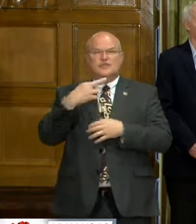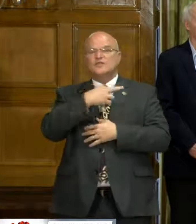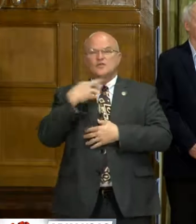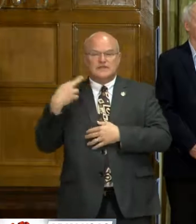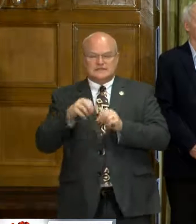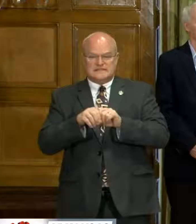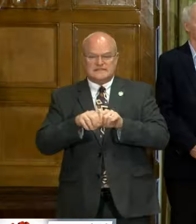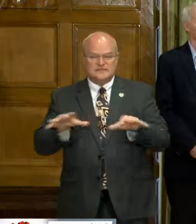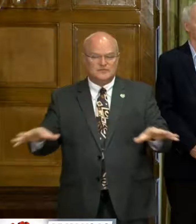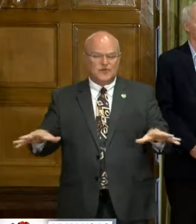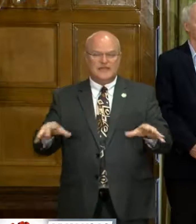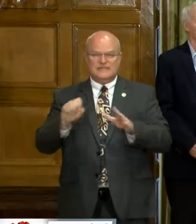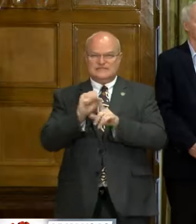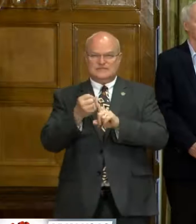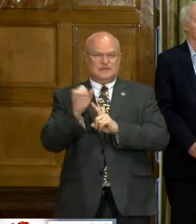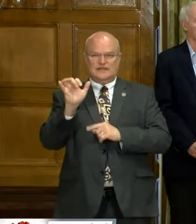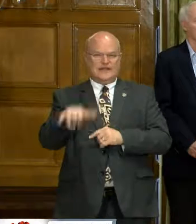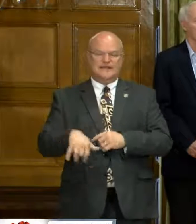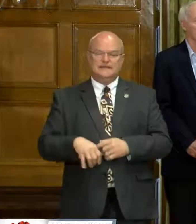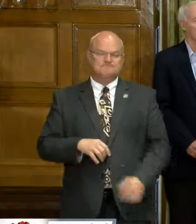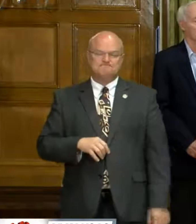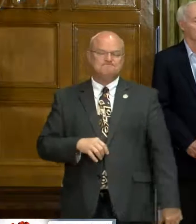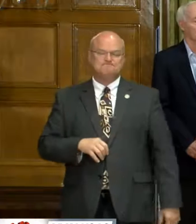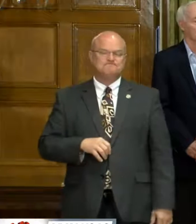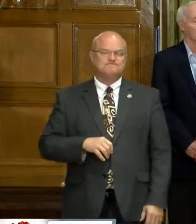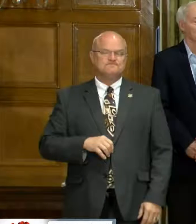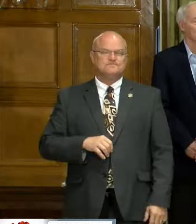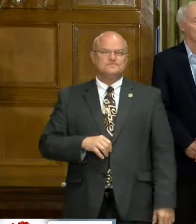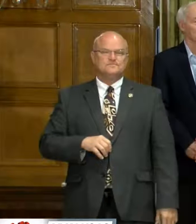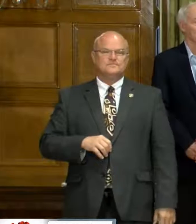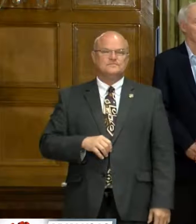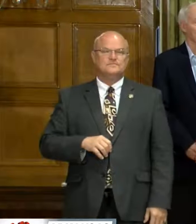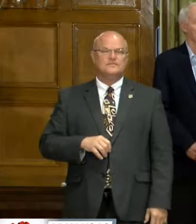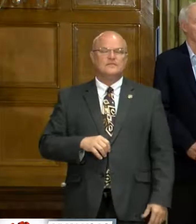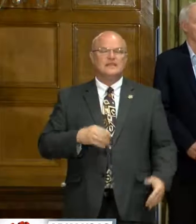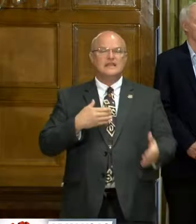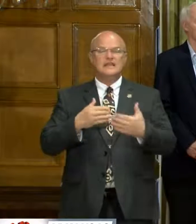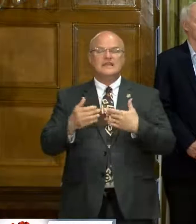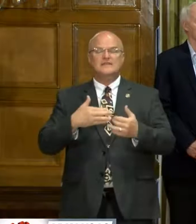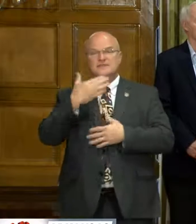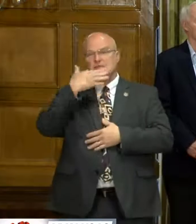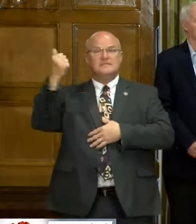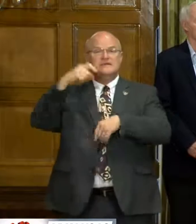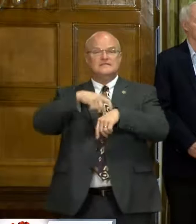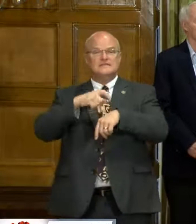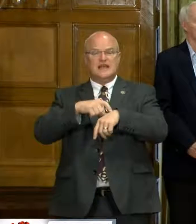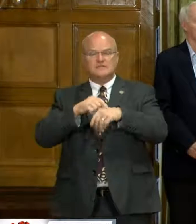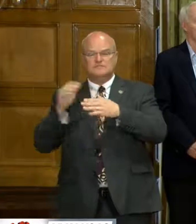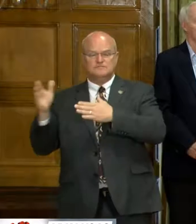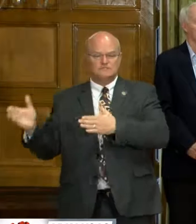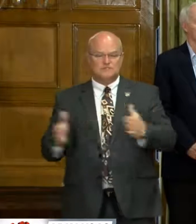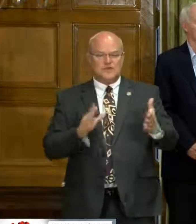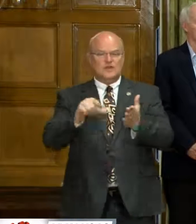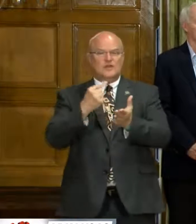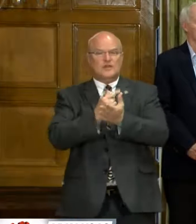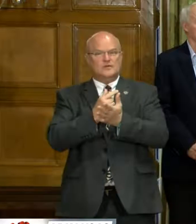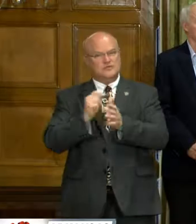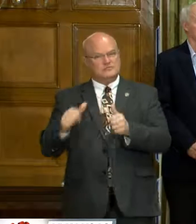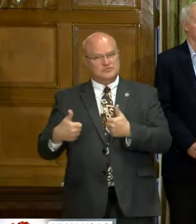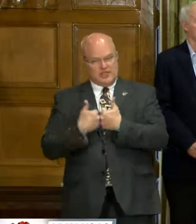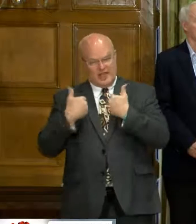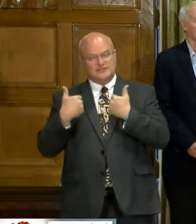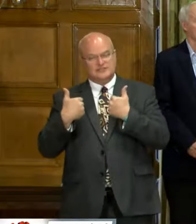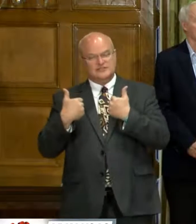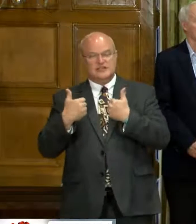of spread in a situation like that. Even in the best of times, organizing graduation can be a